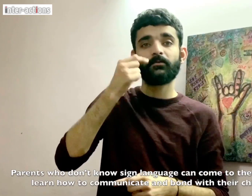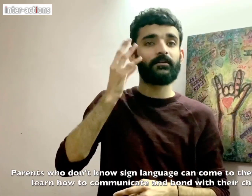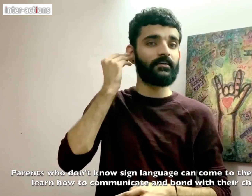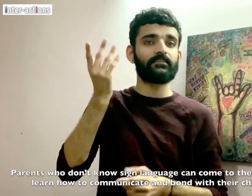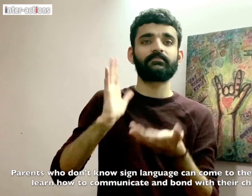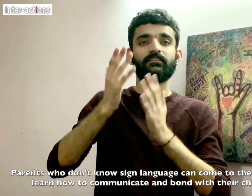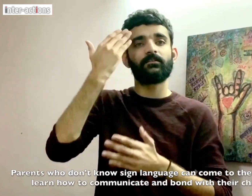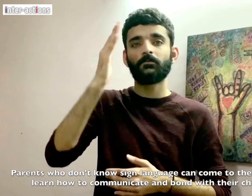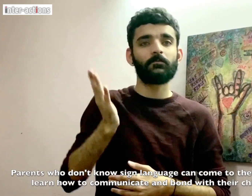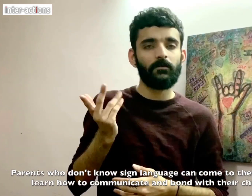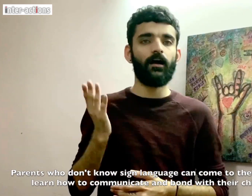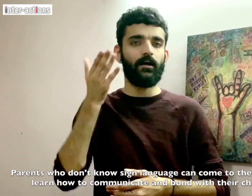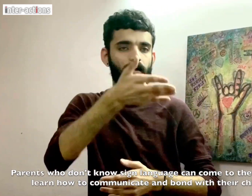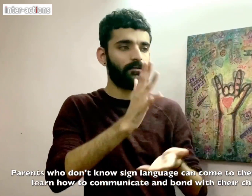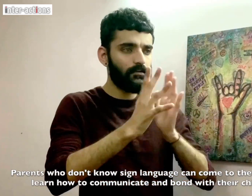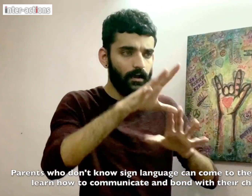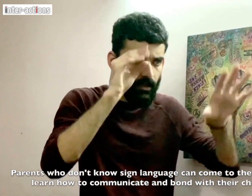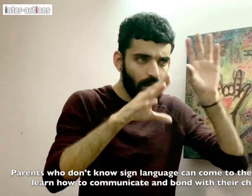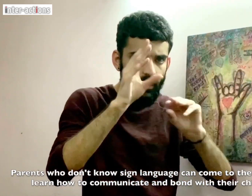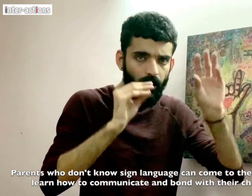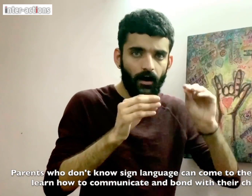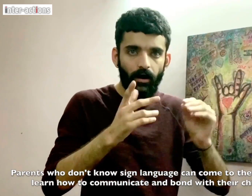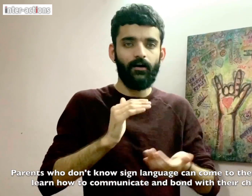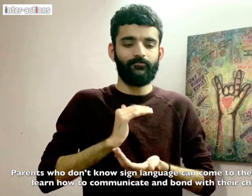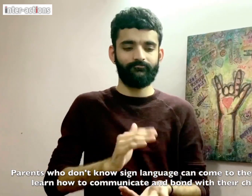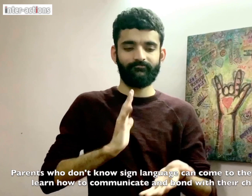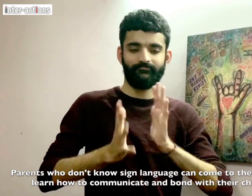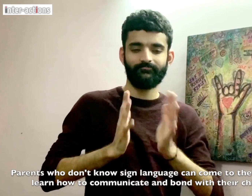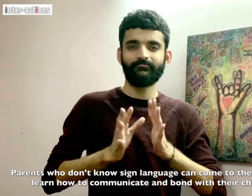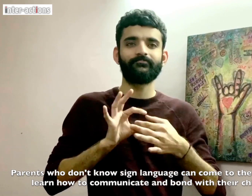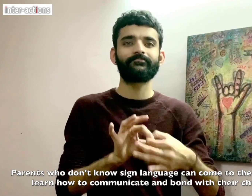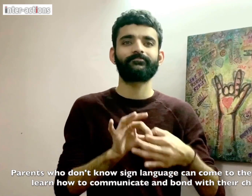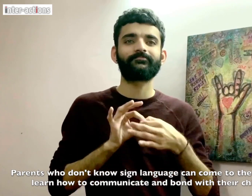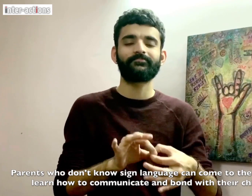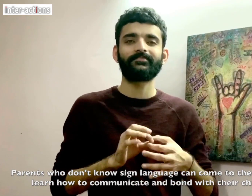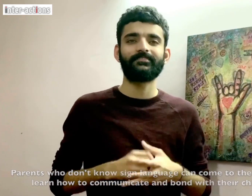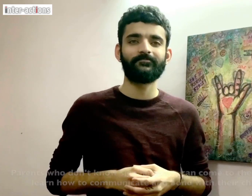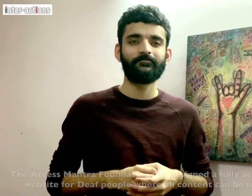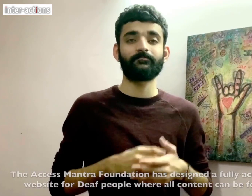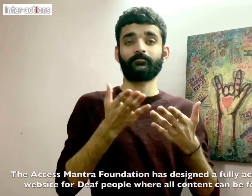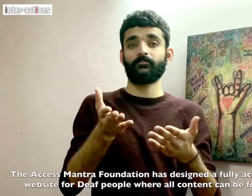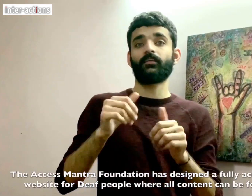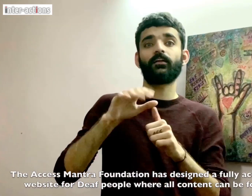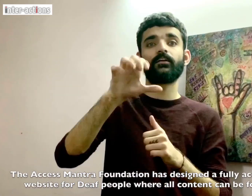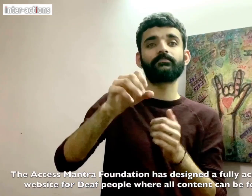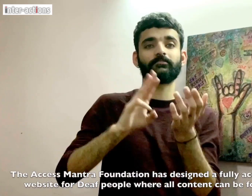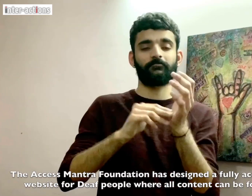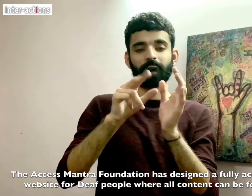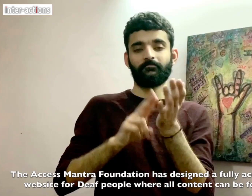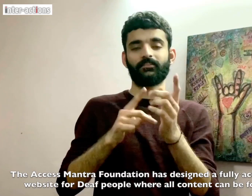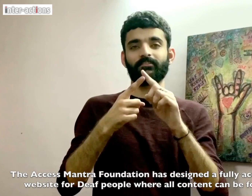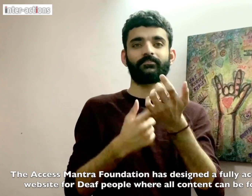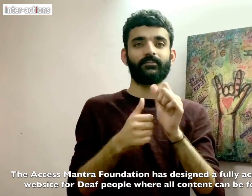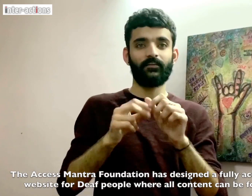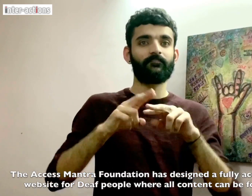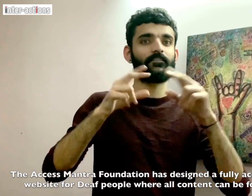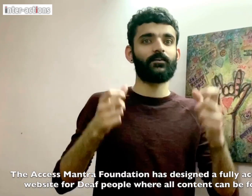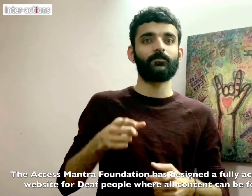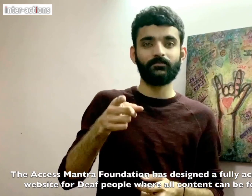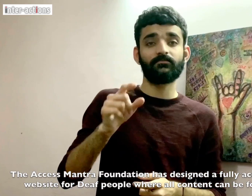don't know sign language can come to the center, learn how to communicate, and bond with their child. The Access Mantra Foundation has designed a fully accessible website for